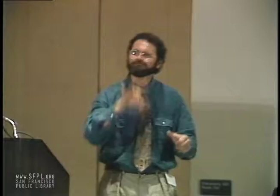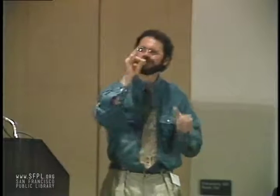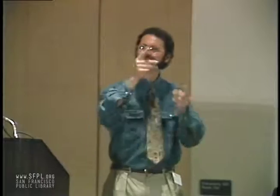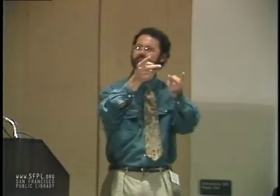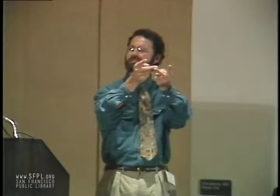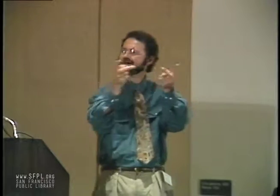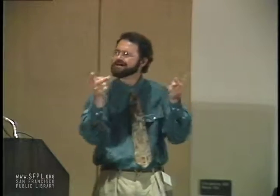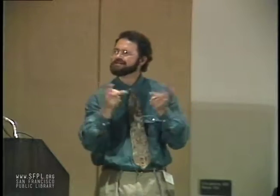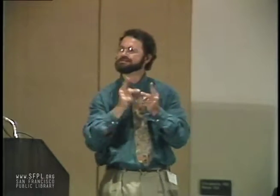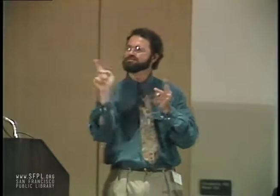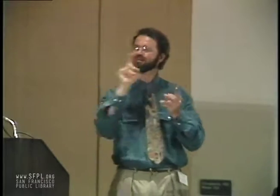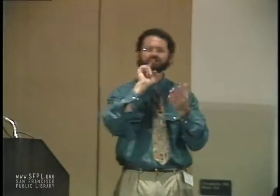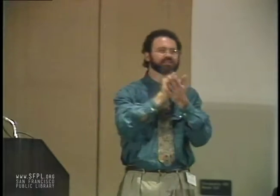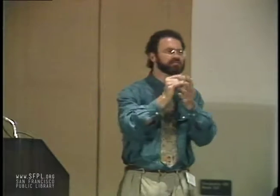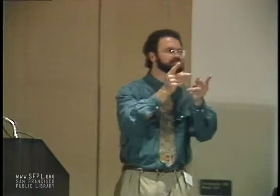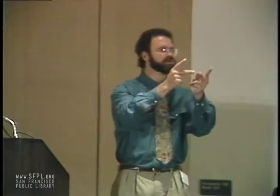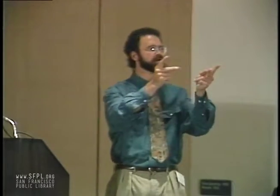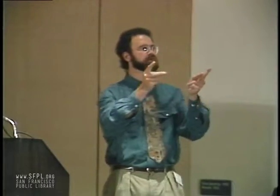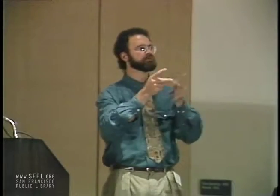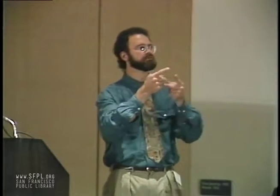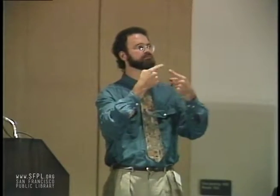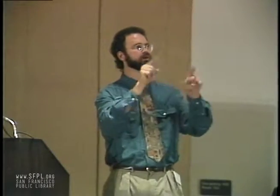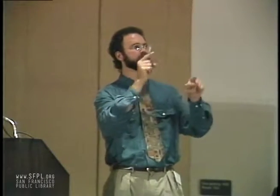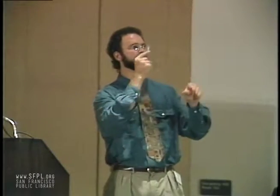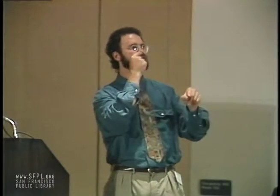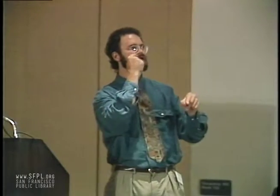kept continuing to walk, searching for a place.